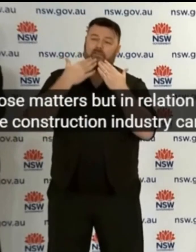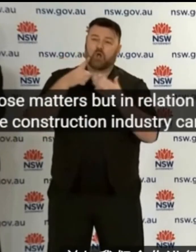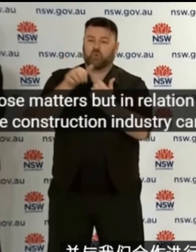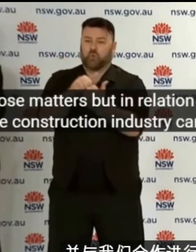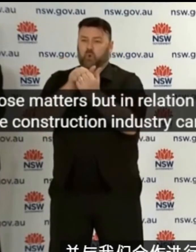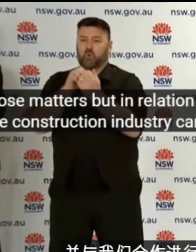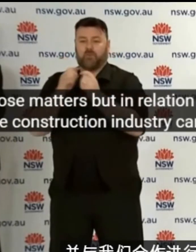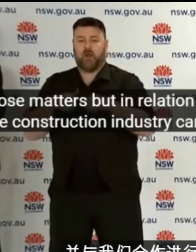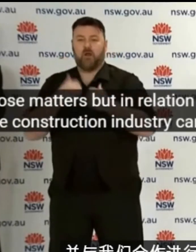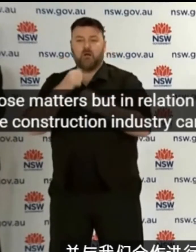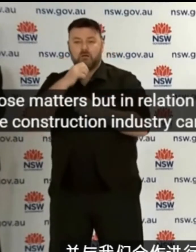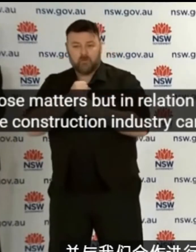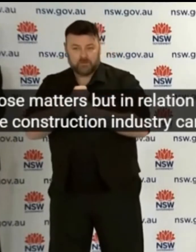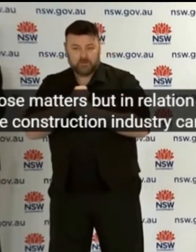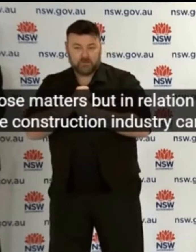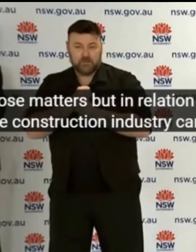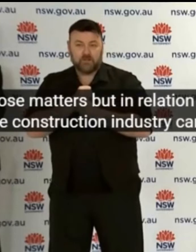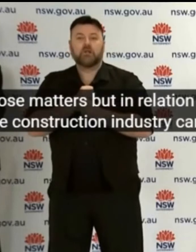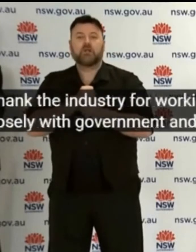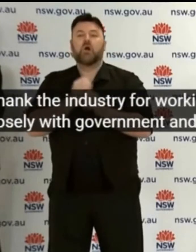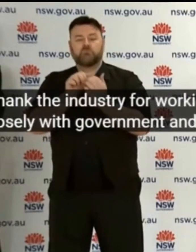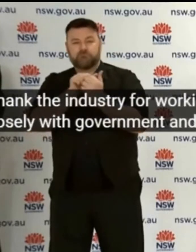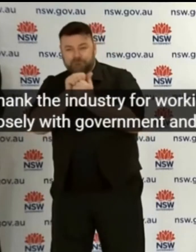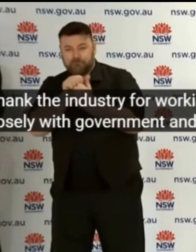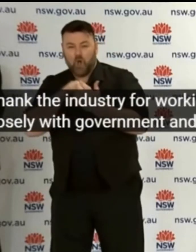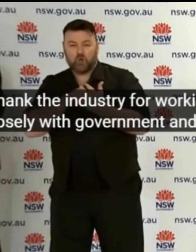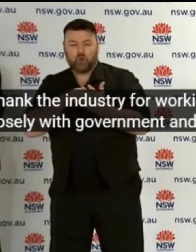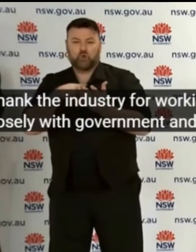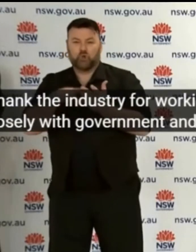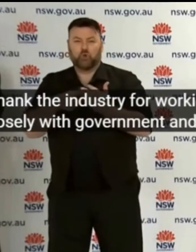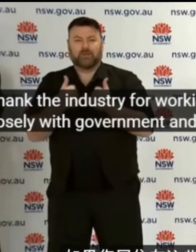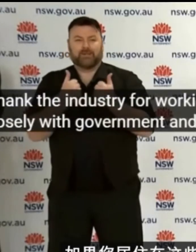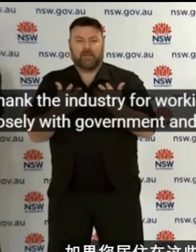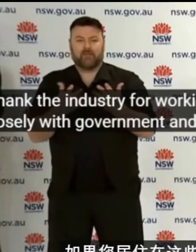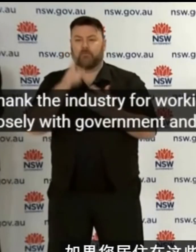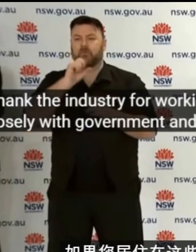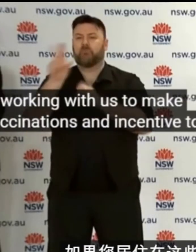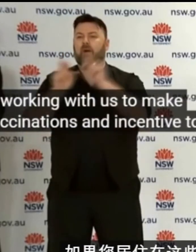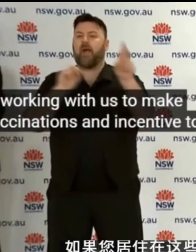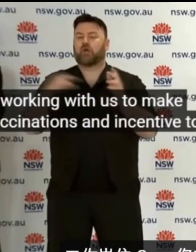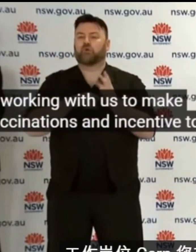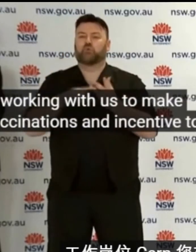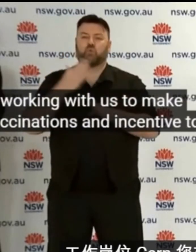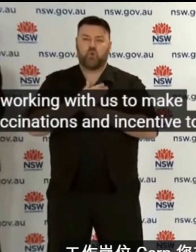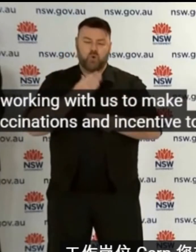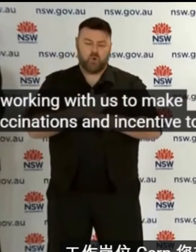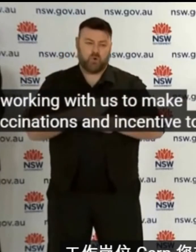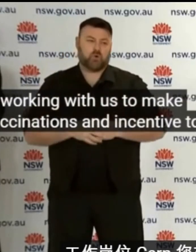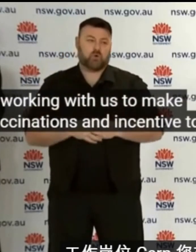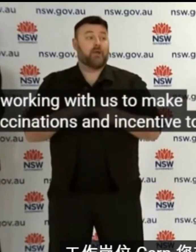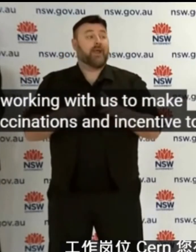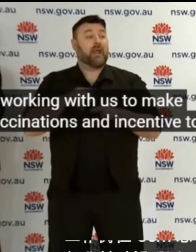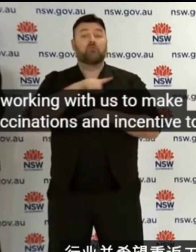make vaccinations an incentive to get back to work. So if you live in one of those areas of concern, you're in the construction industry and want to get back to